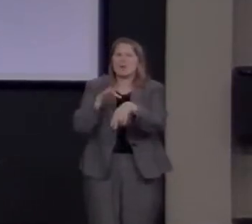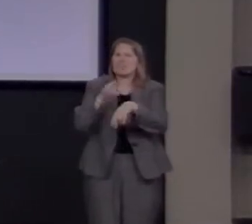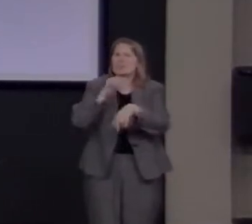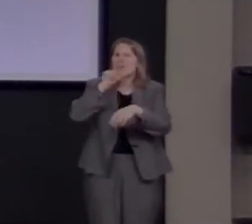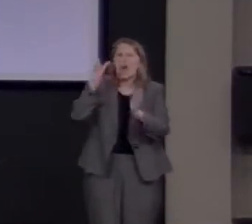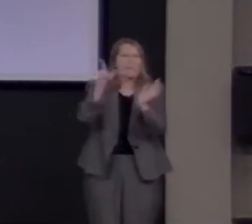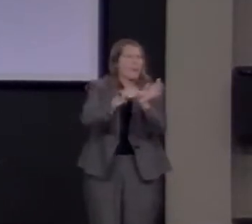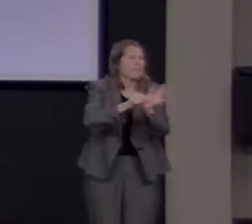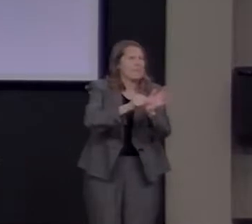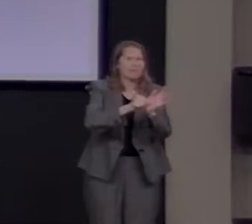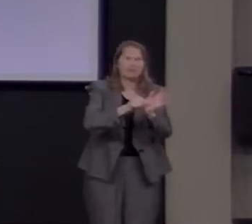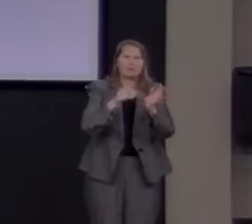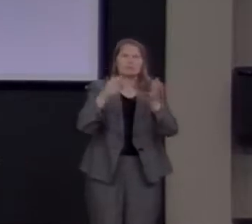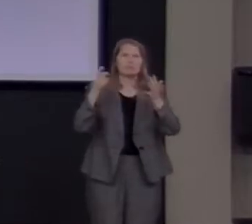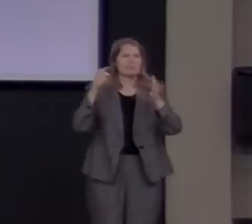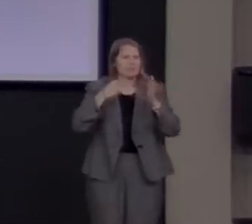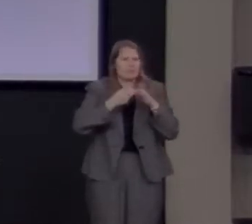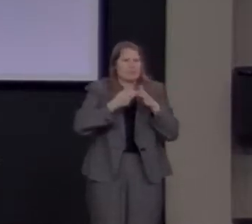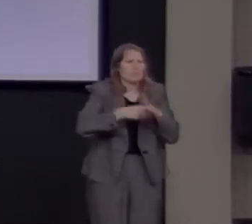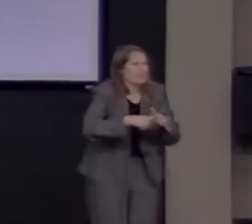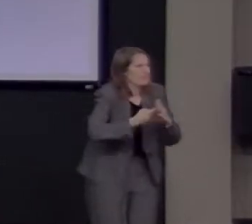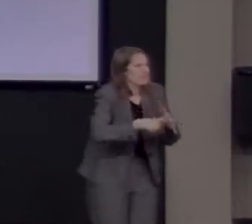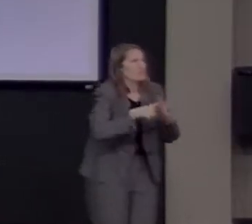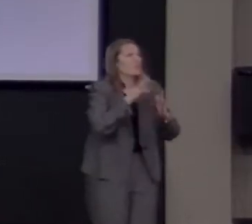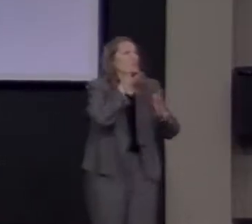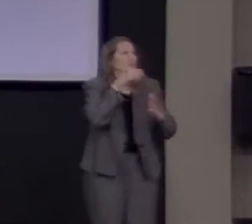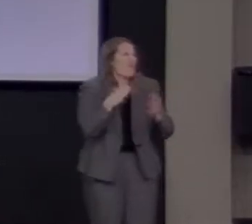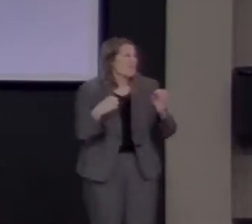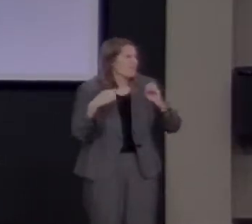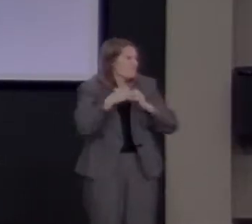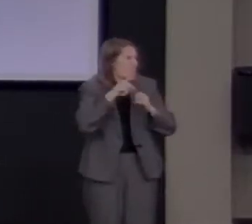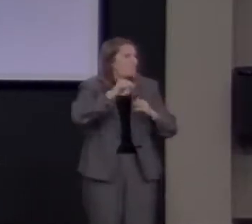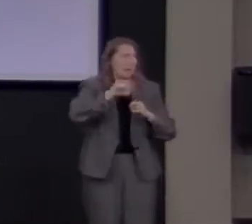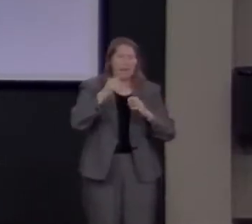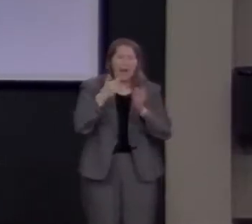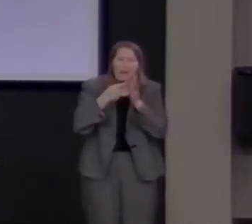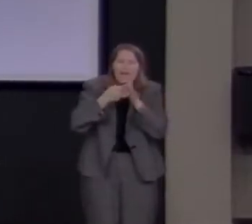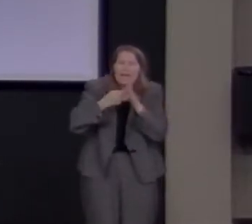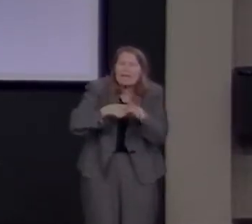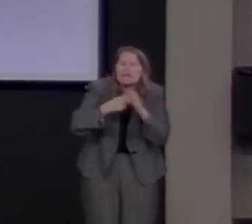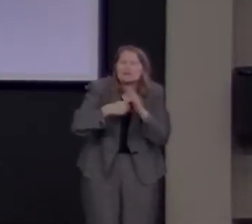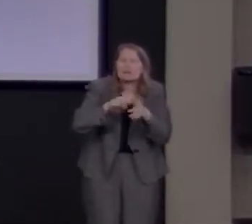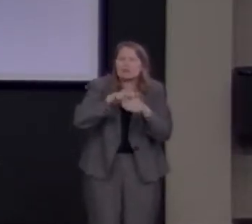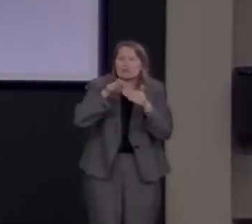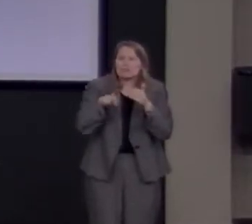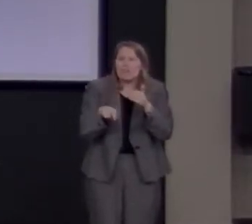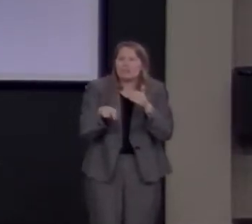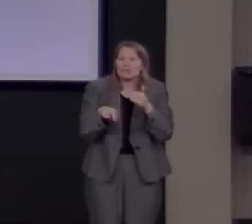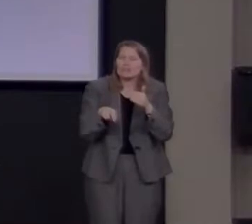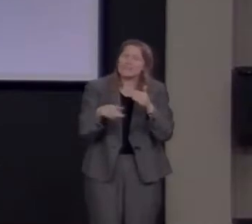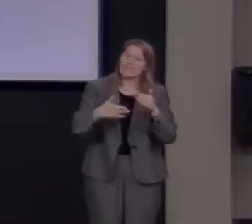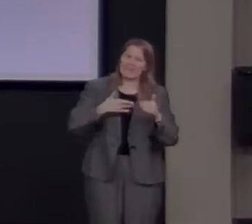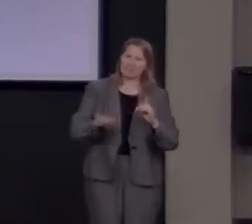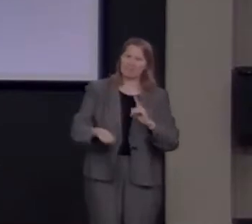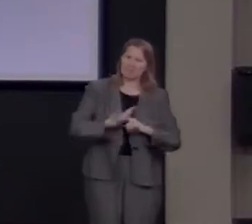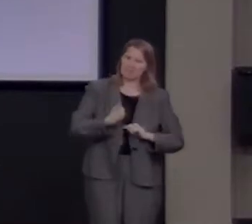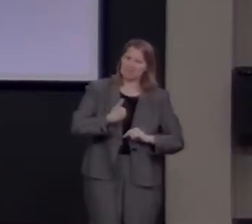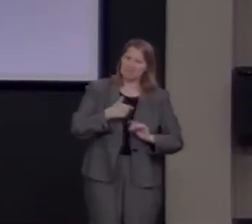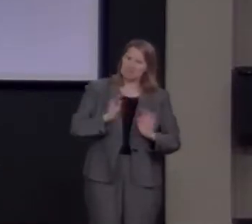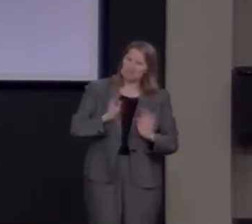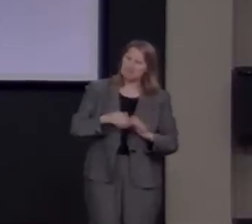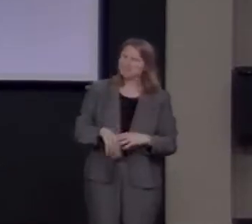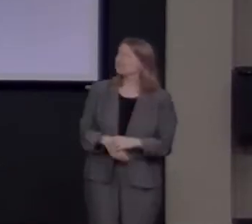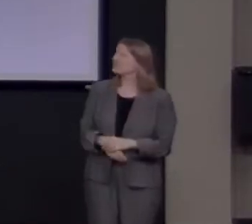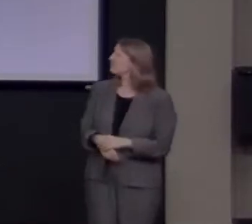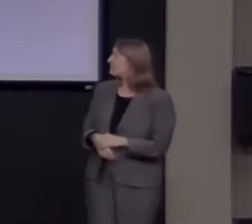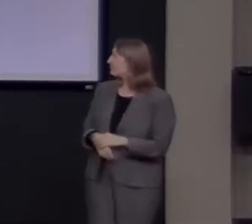data. This is still ongoing. There will be more data that we'll put into it, but the initial results look fairly compelling. So this is when we look